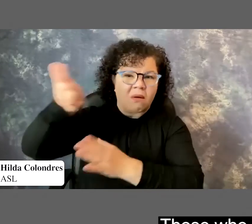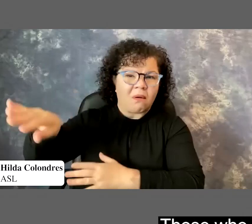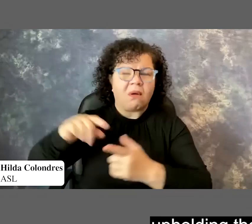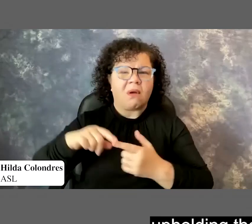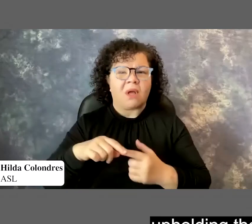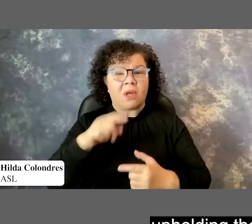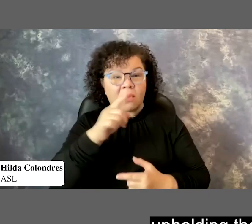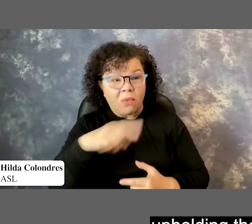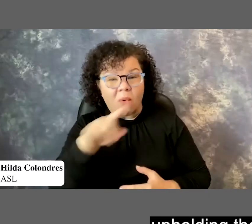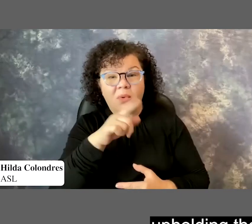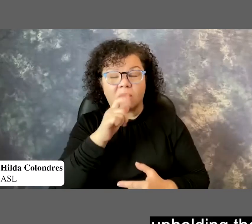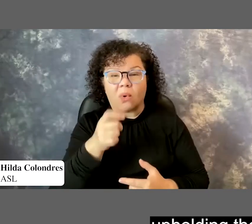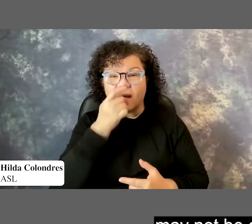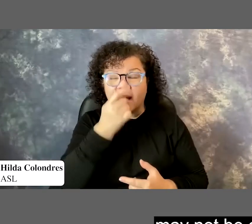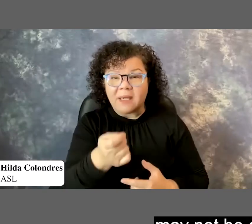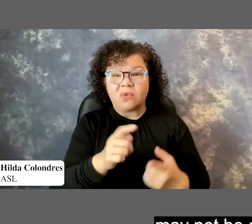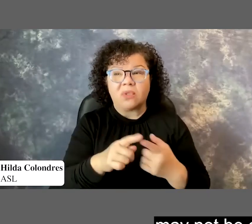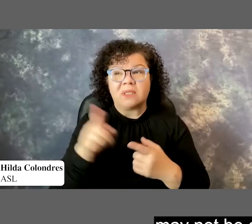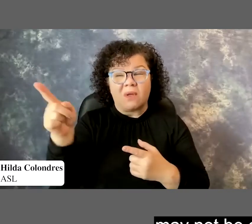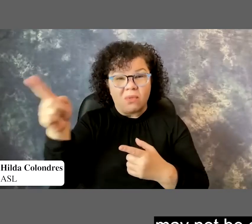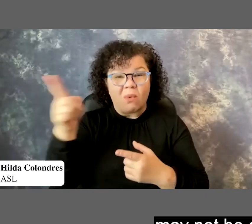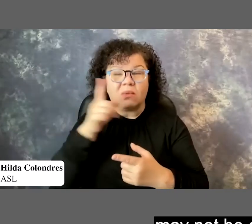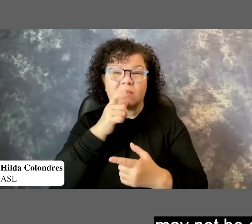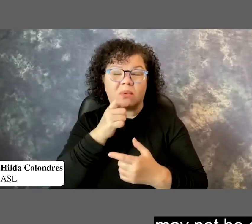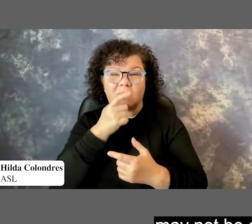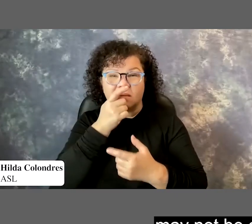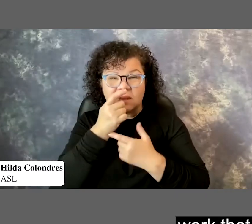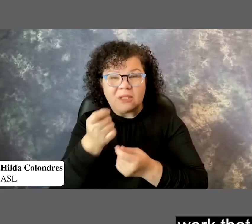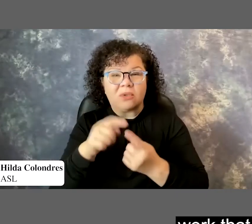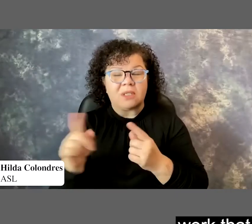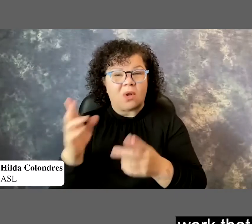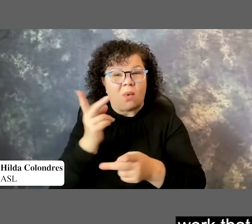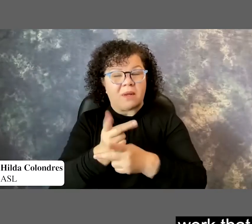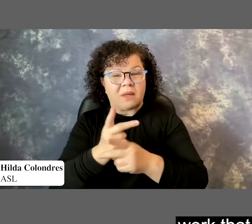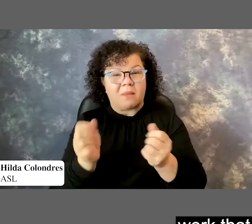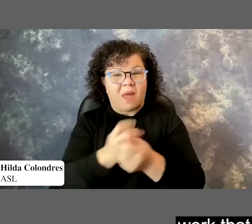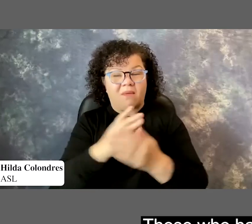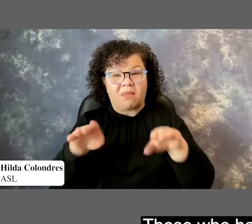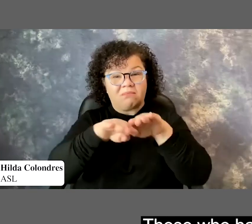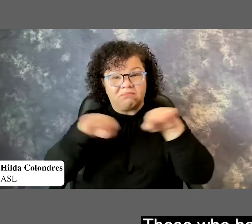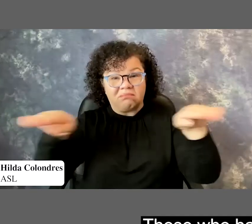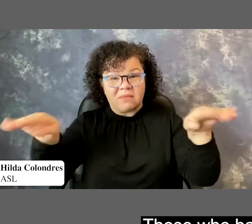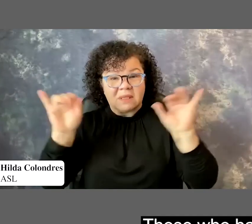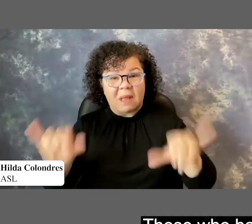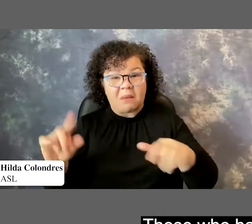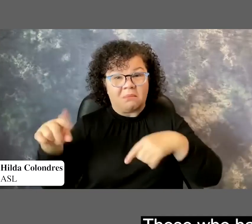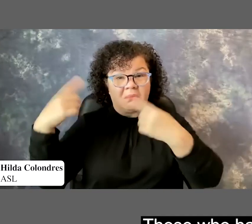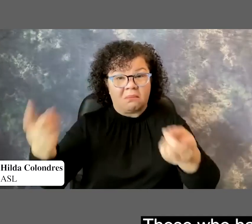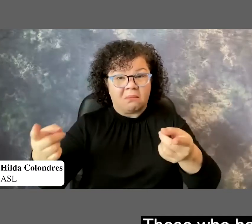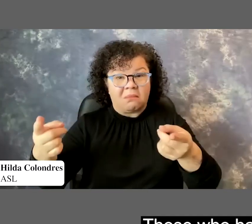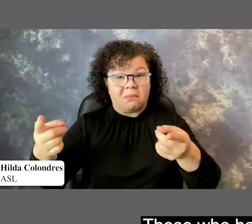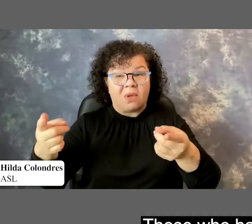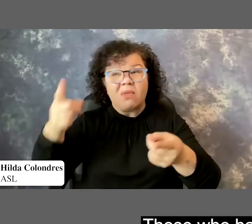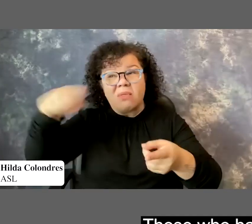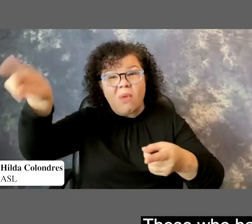those who are interested in upholding the status quo, they may not be on board with the work that we are doing. Those who have